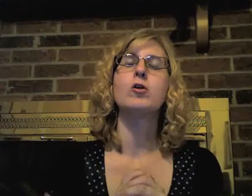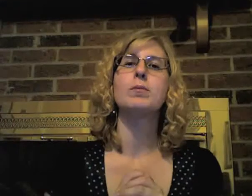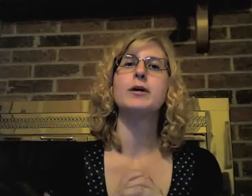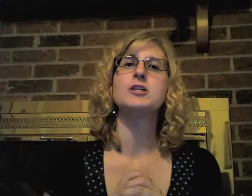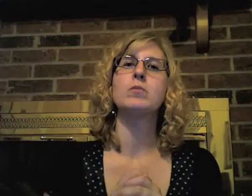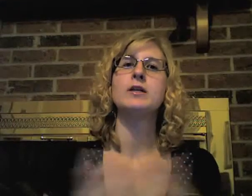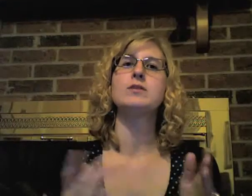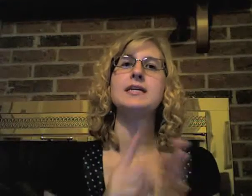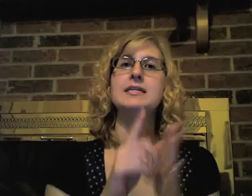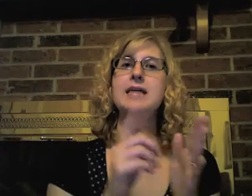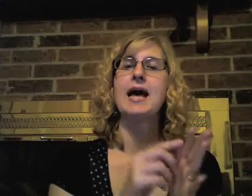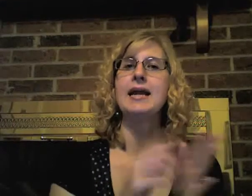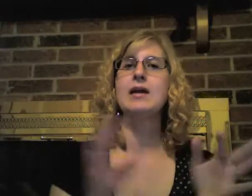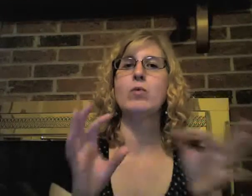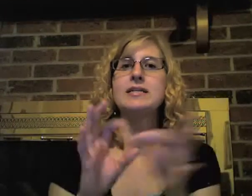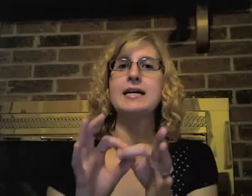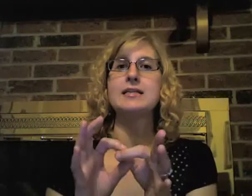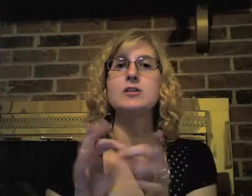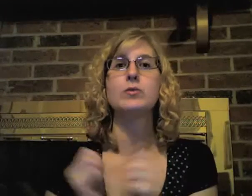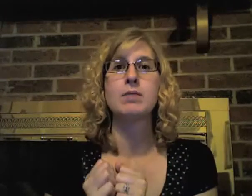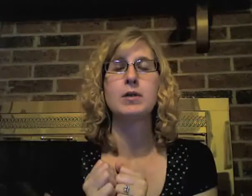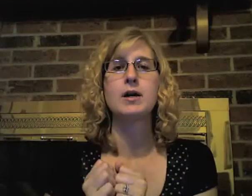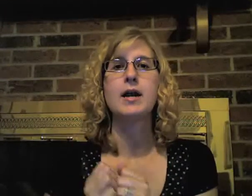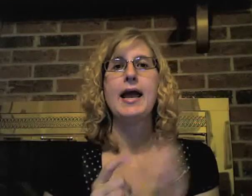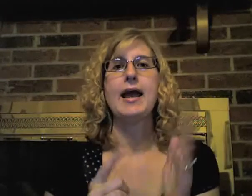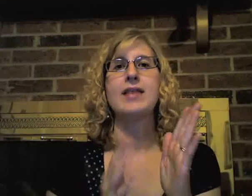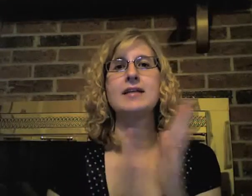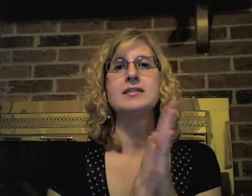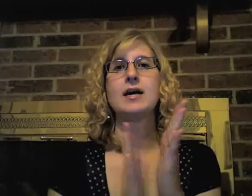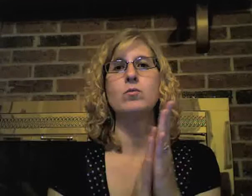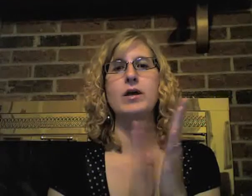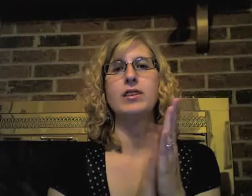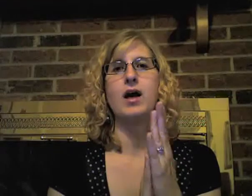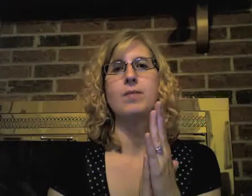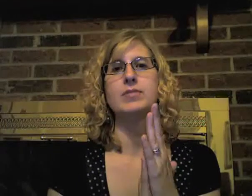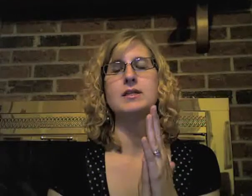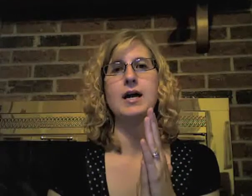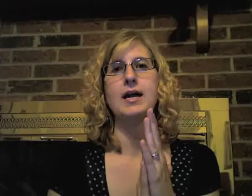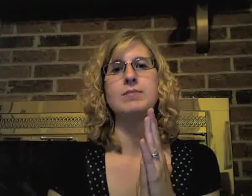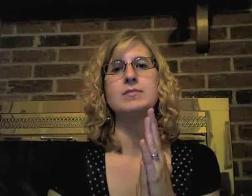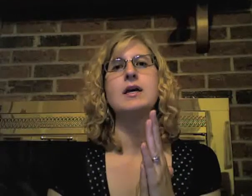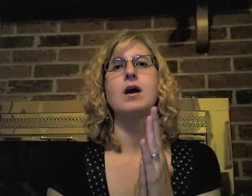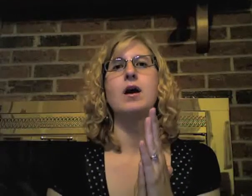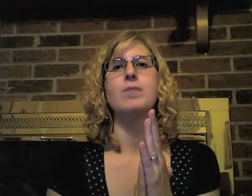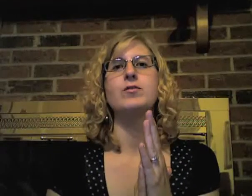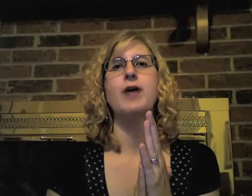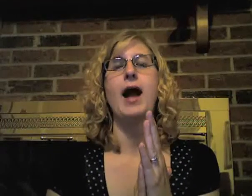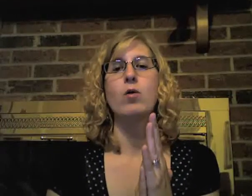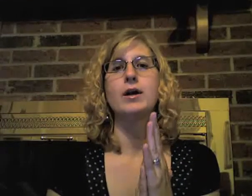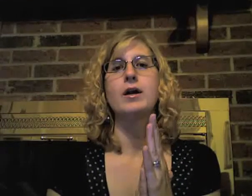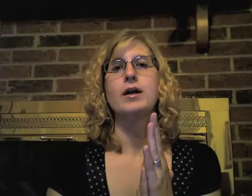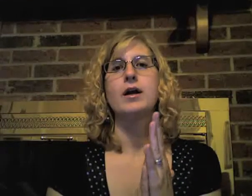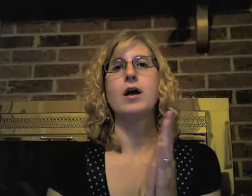sign when it's connected to a number, and that's done with the times. For hour, we can do the 1 hour, 2 hour, 3